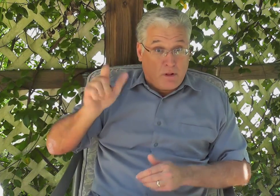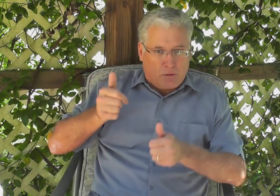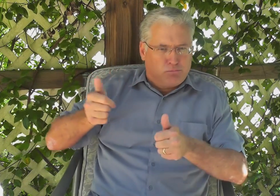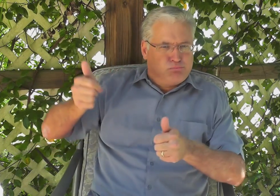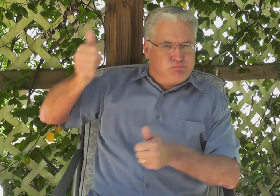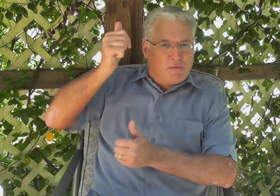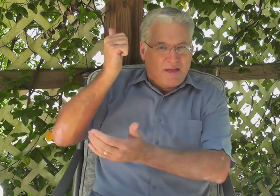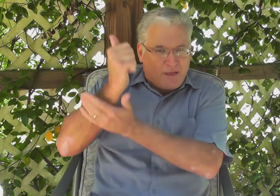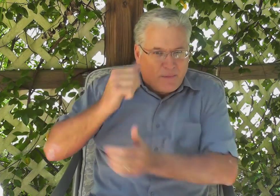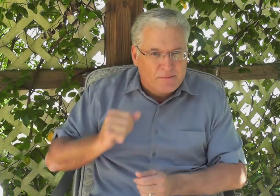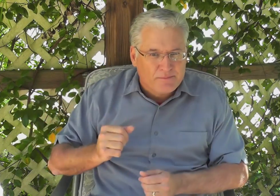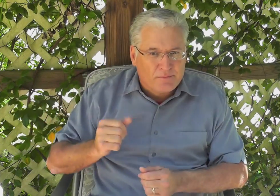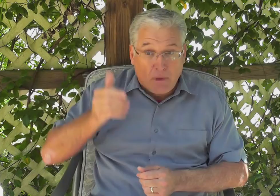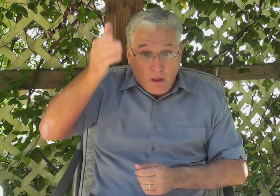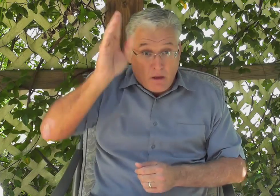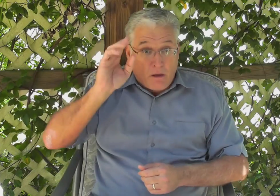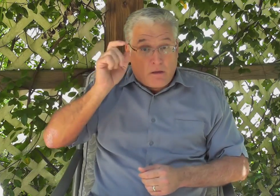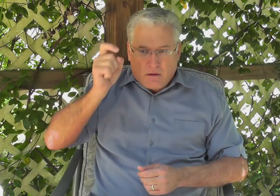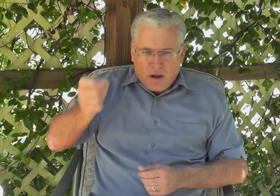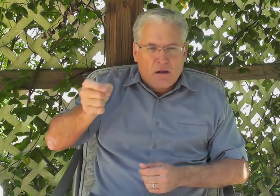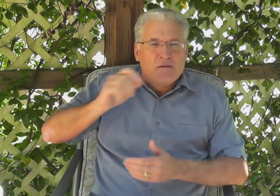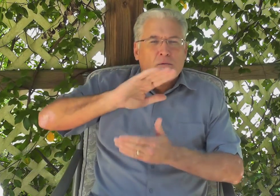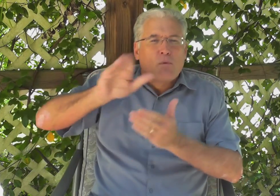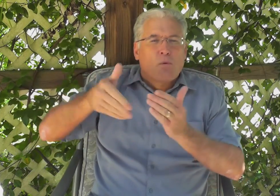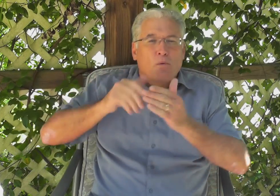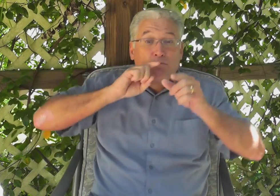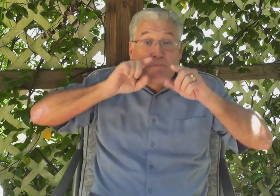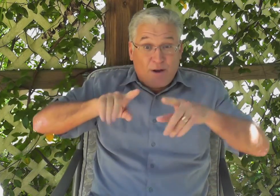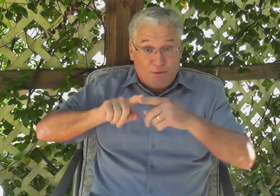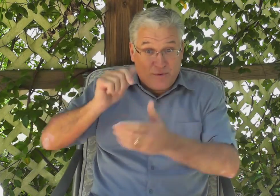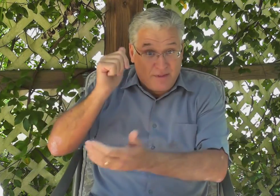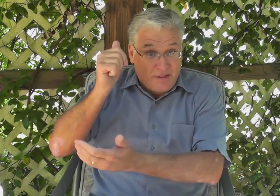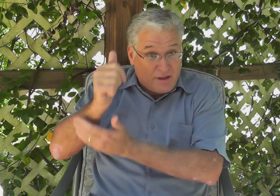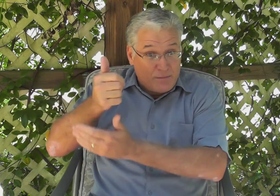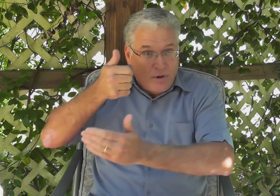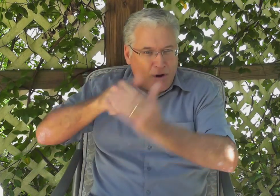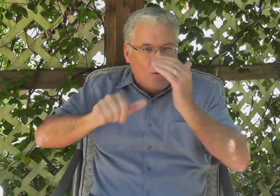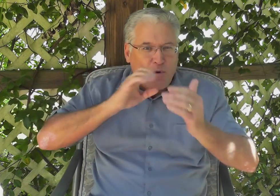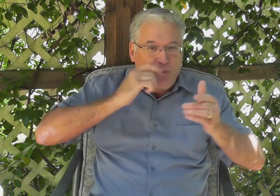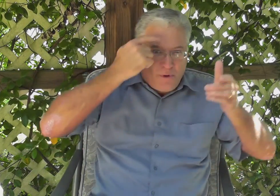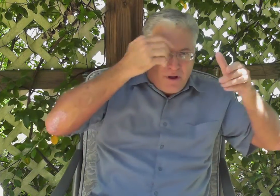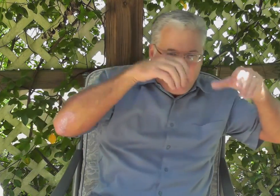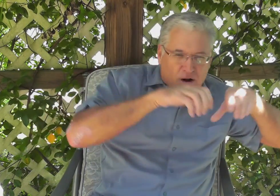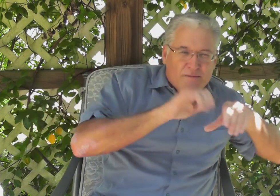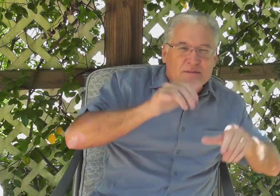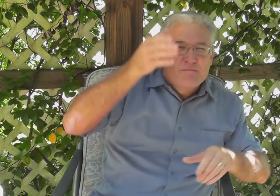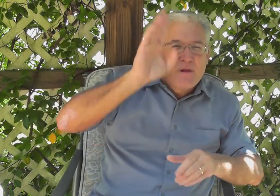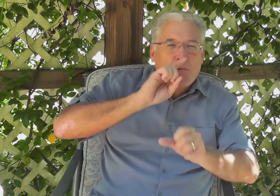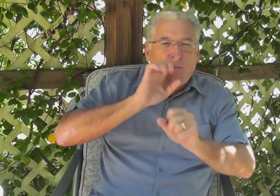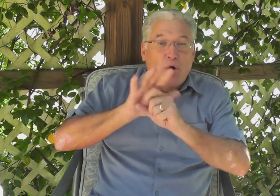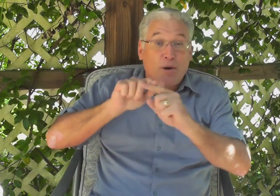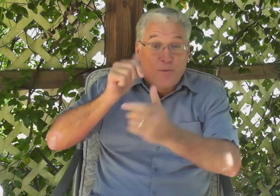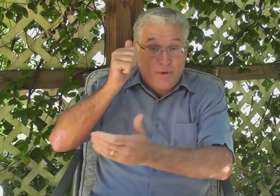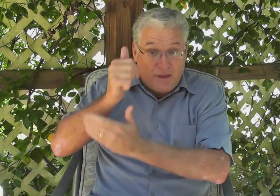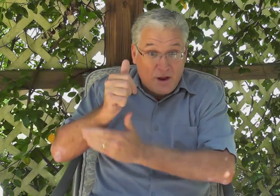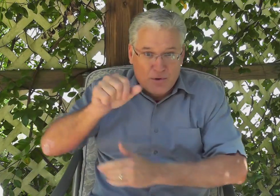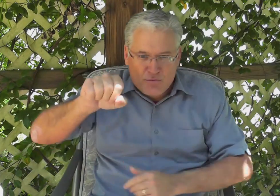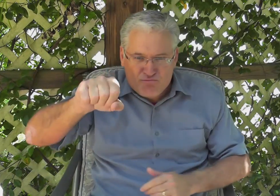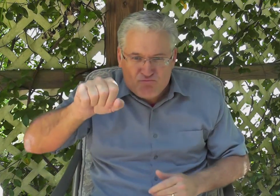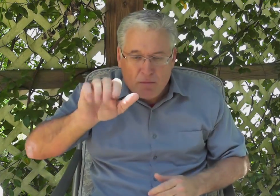Jesus is way above Melchizedek, and Melchizedek was above Abraham. But Abraham had been blessed by the Lord in the